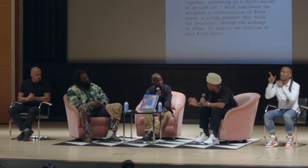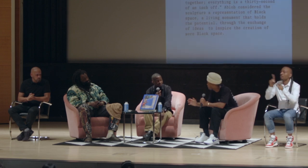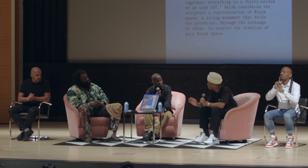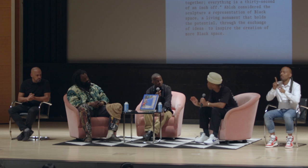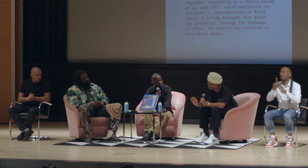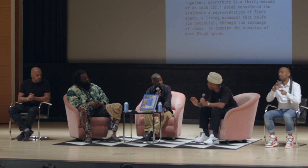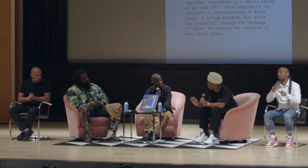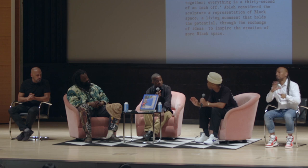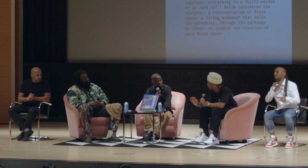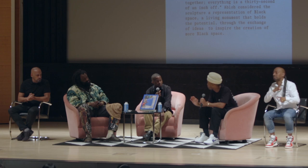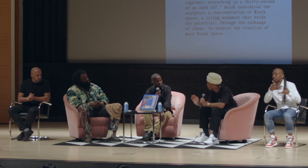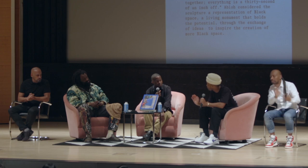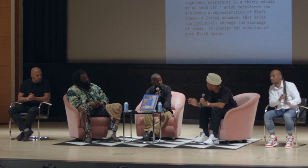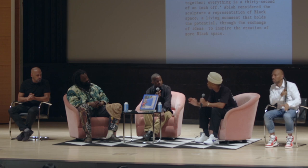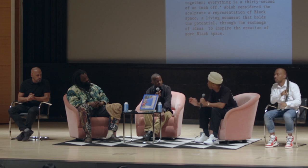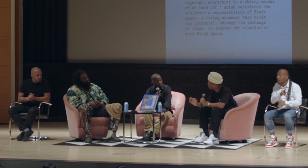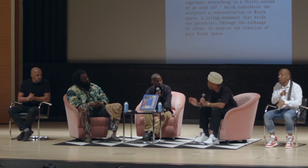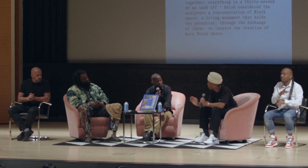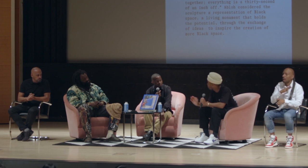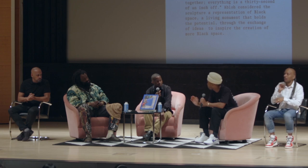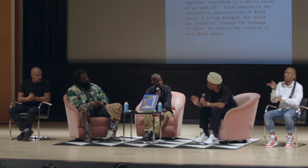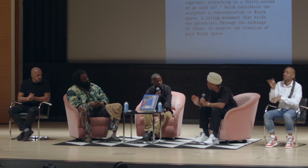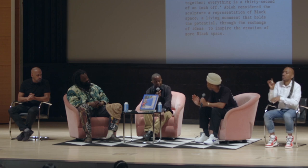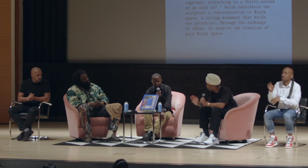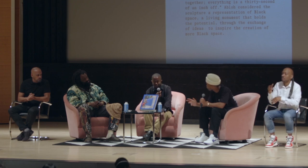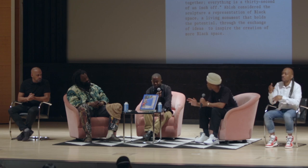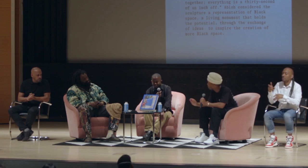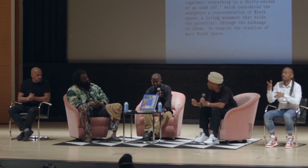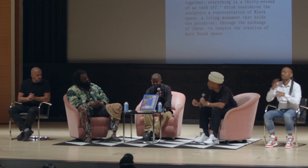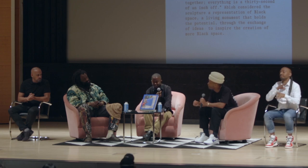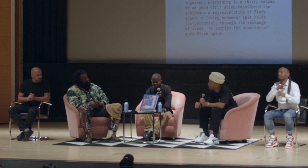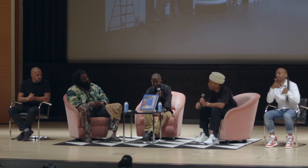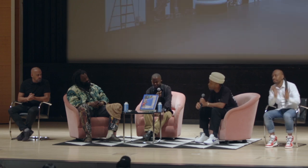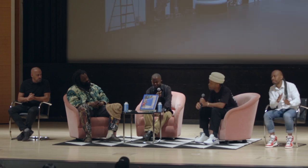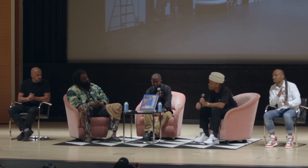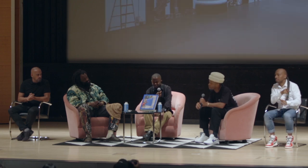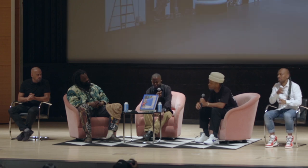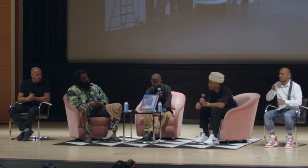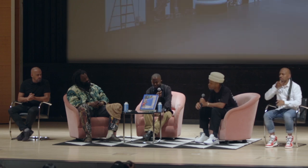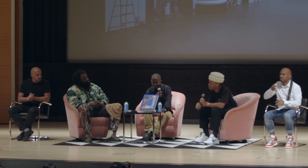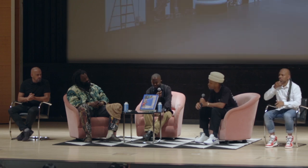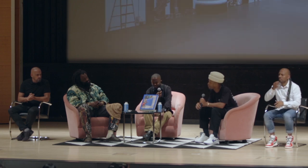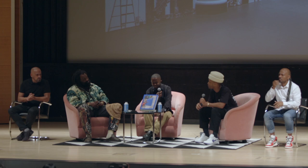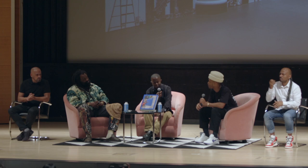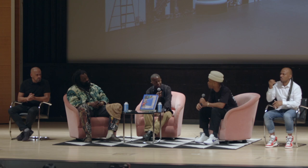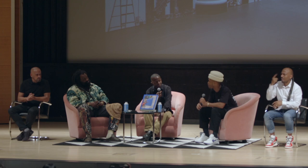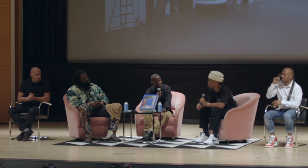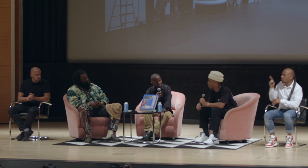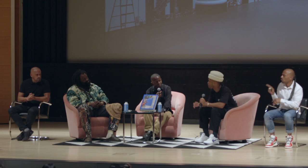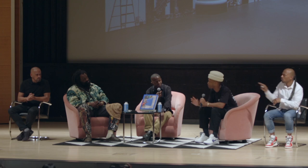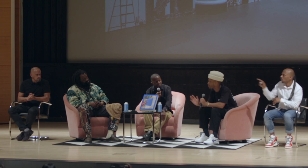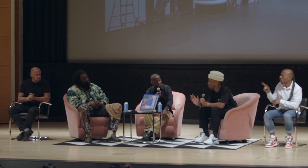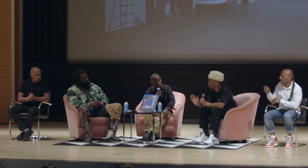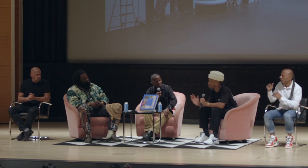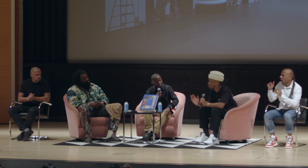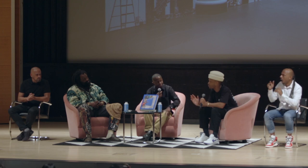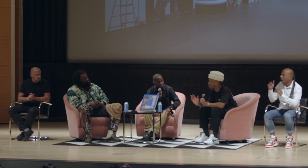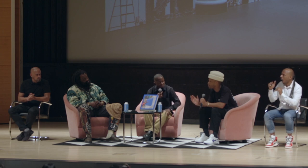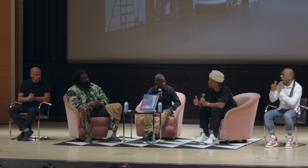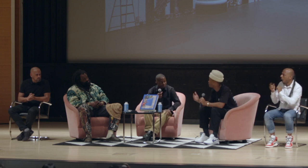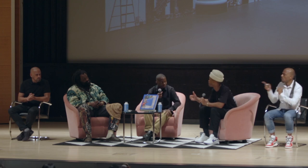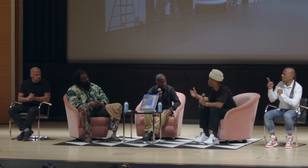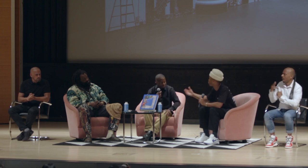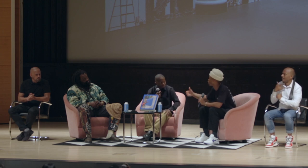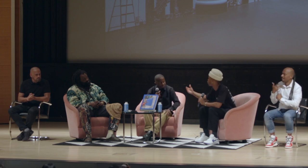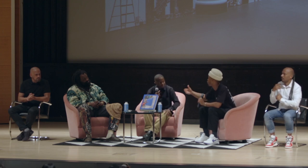of the best things you guys sort of like got away with in terms of like pushing sort of, you know, the sort